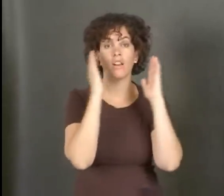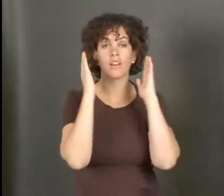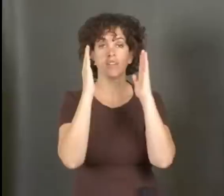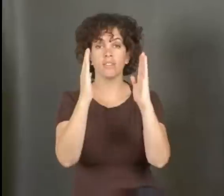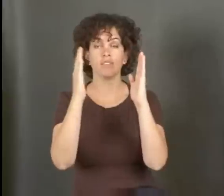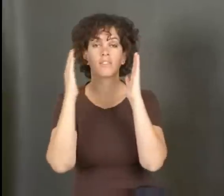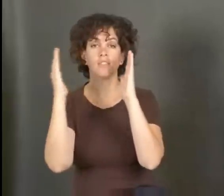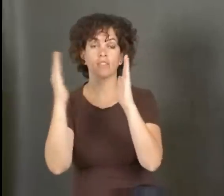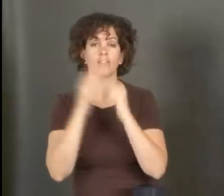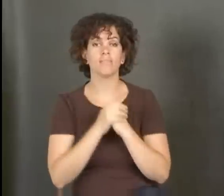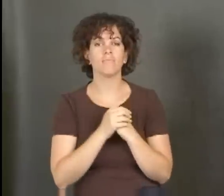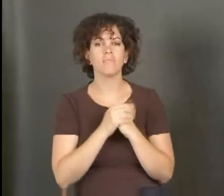Aisles.